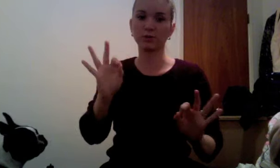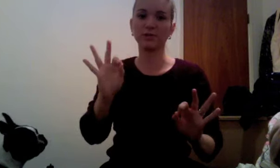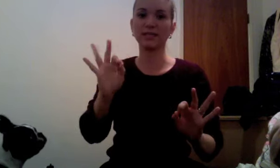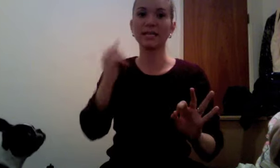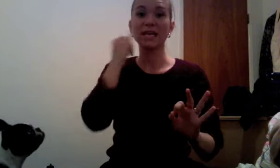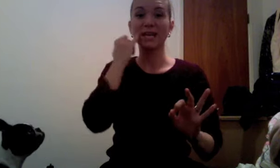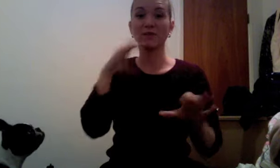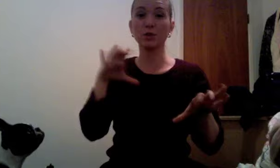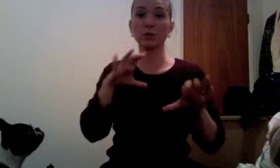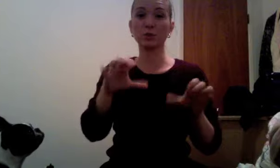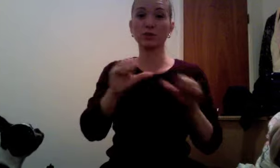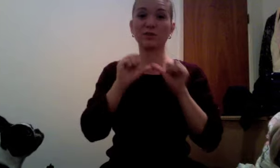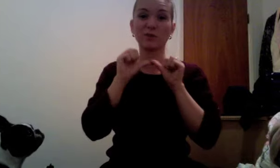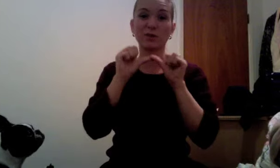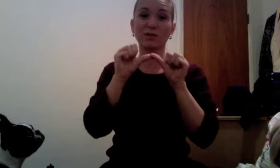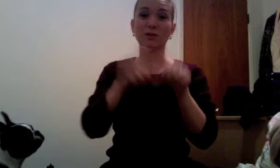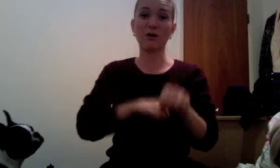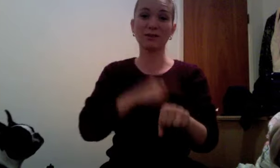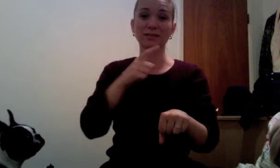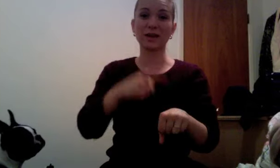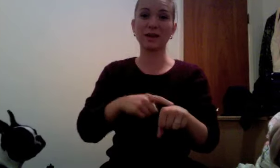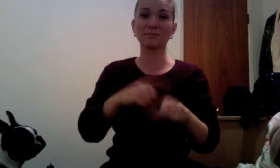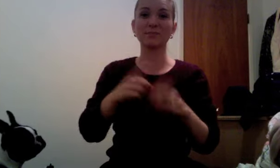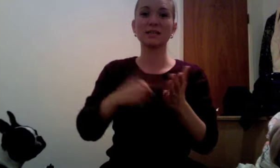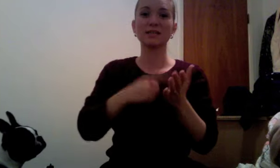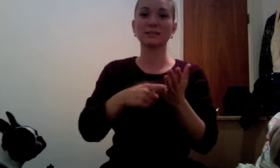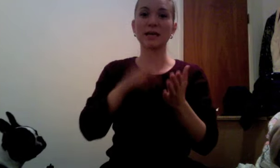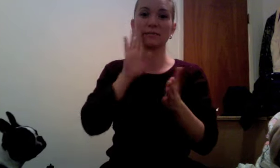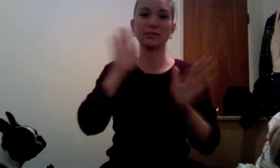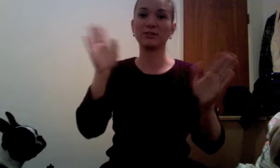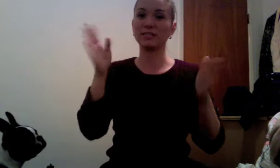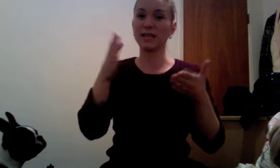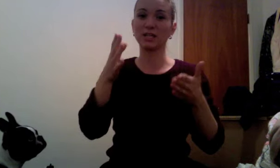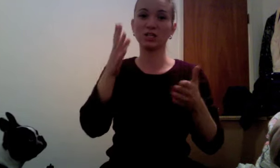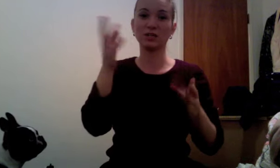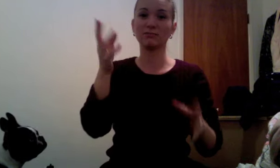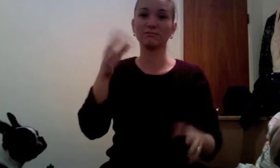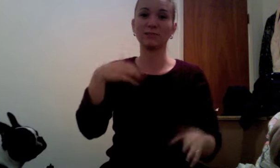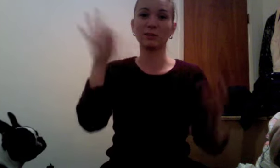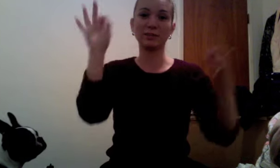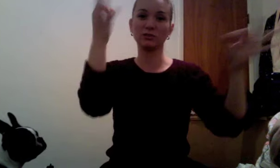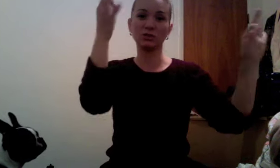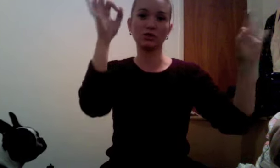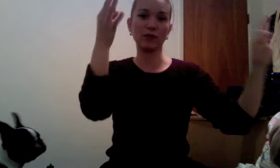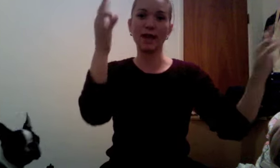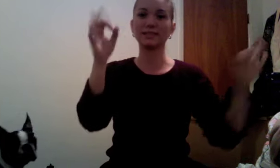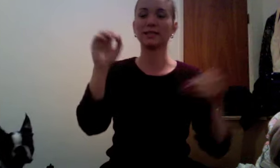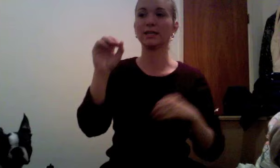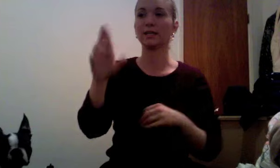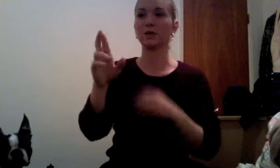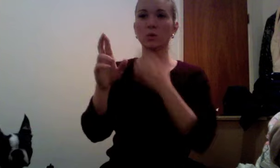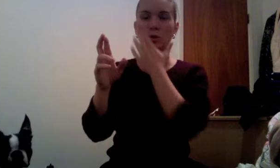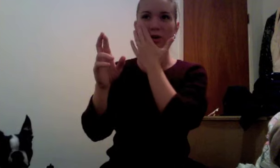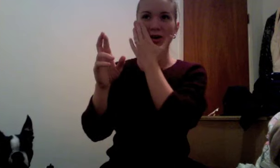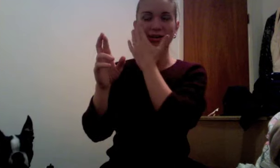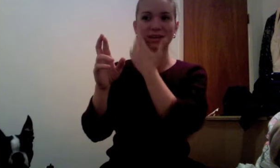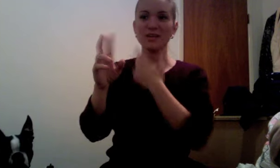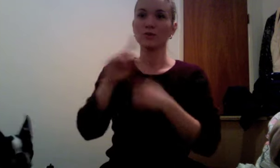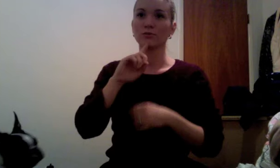perfect. If you do it for a long time, sometimes their attention, they'll get distracted, or